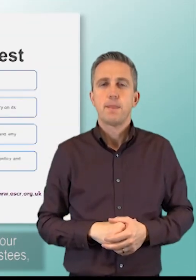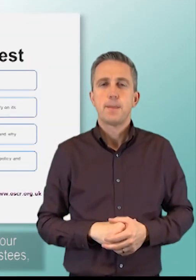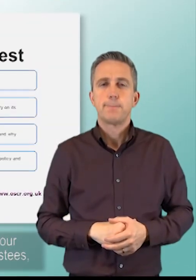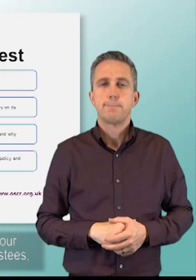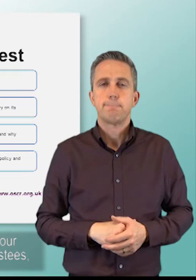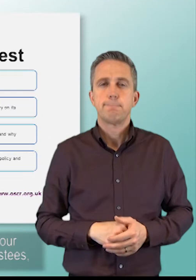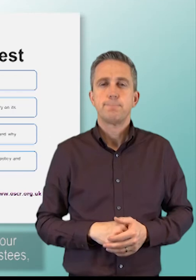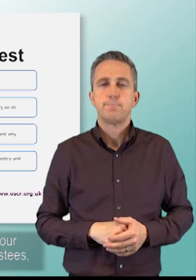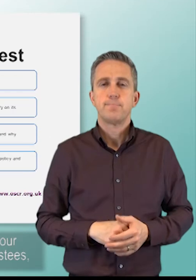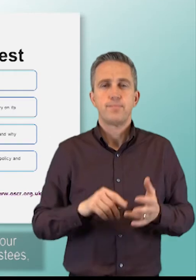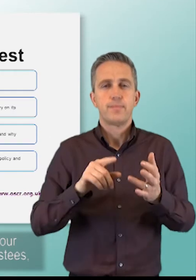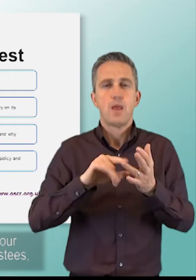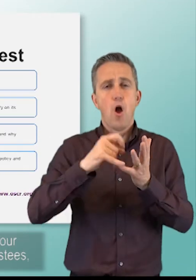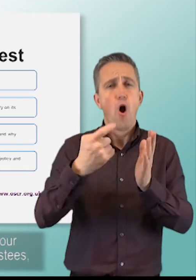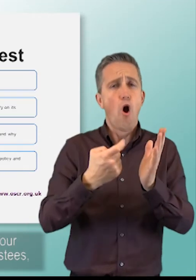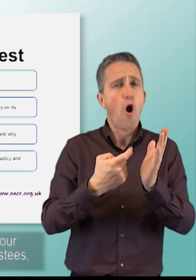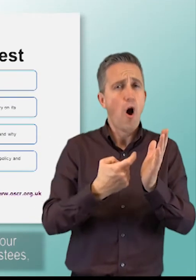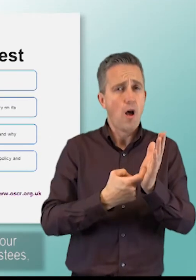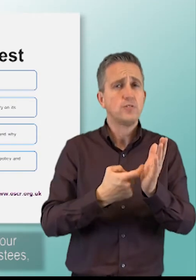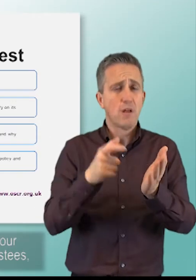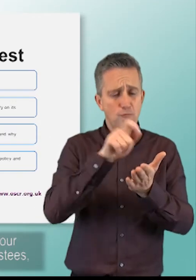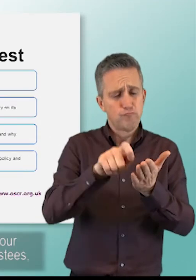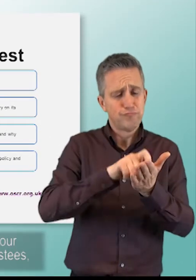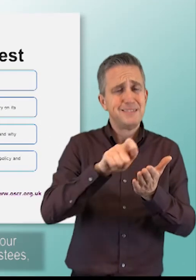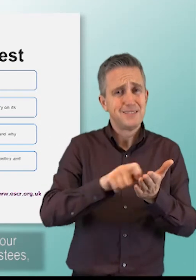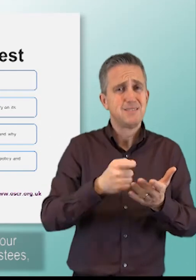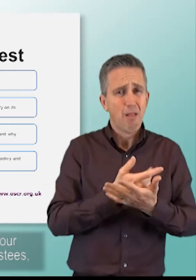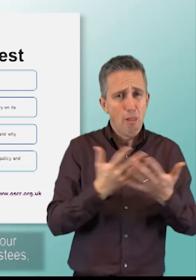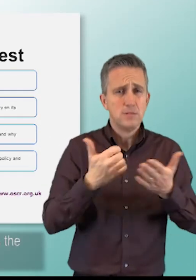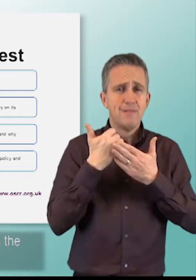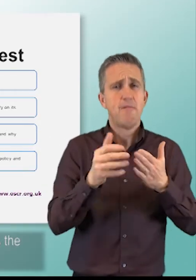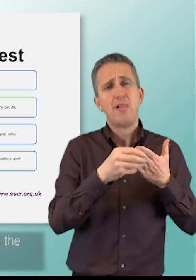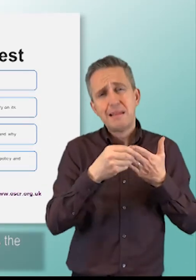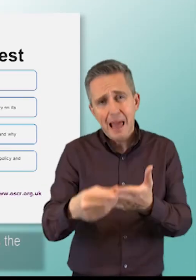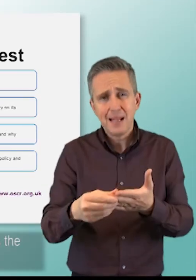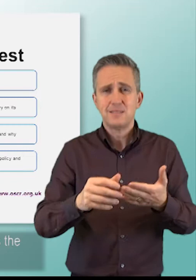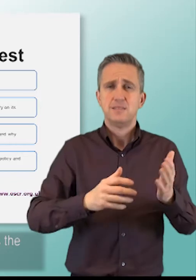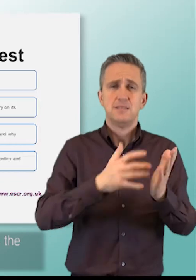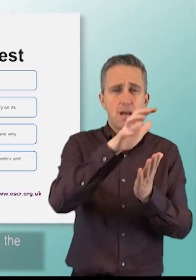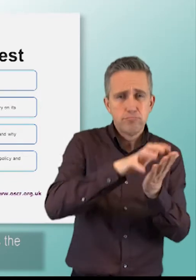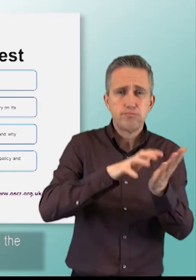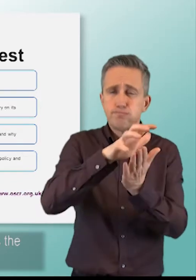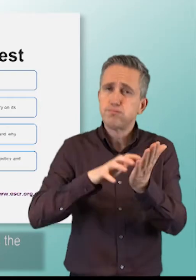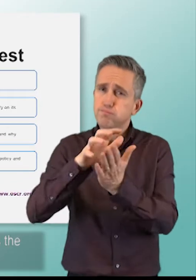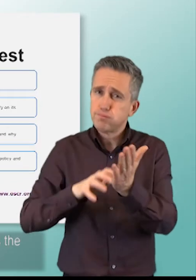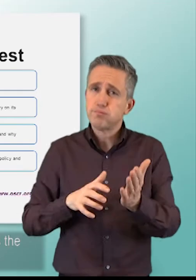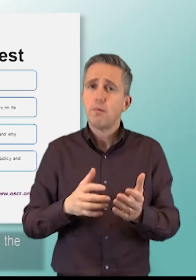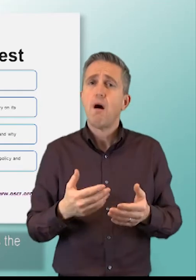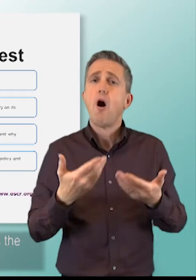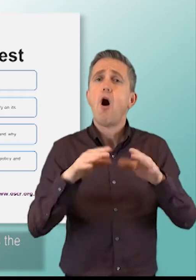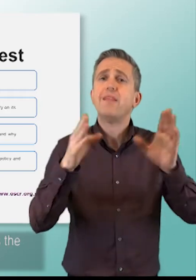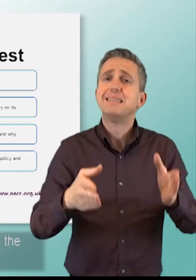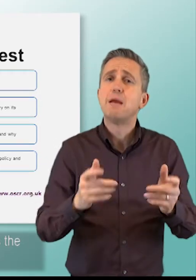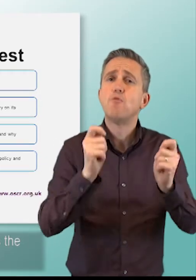There's some very practical help that we've got in our guidance and good practice document for charity trustees, a copy of which you all have on your table. It's the